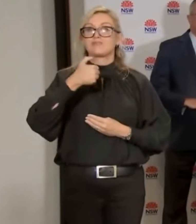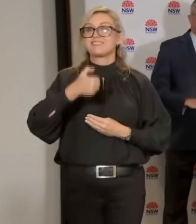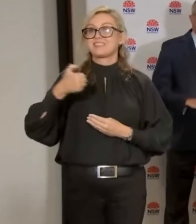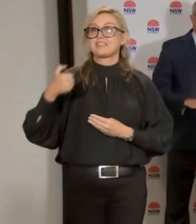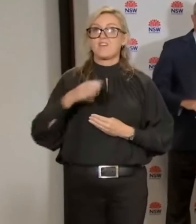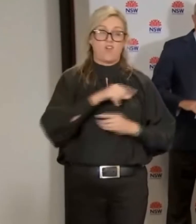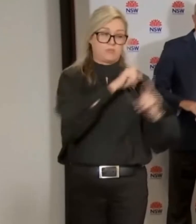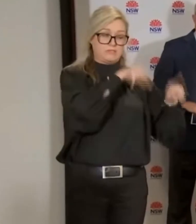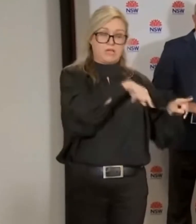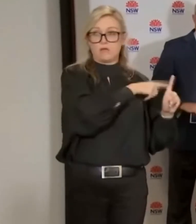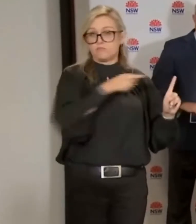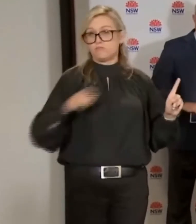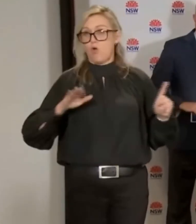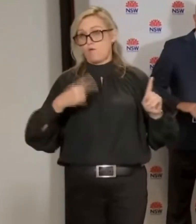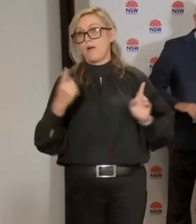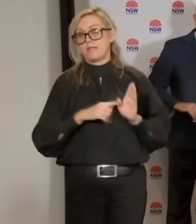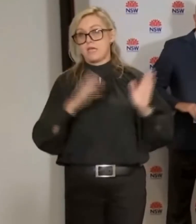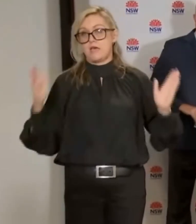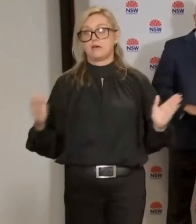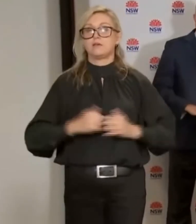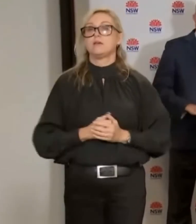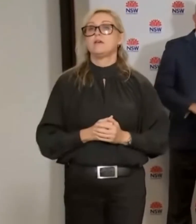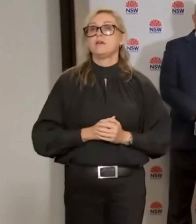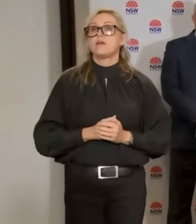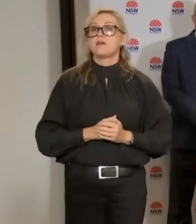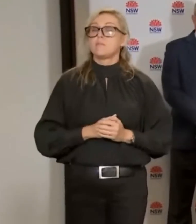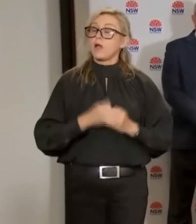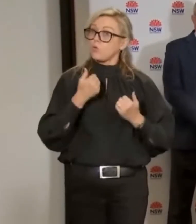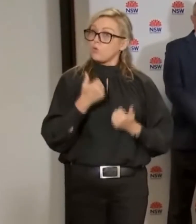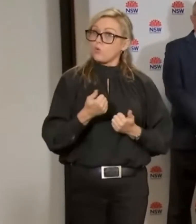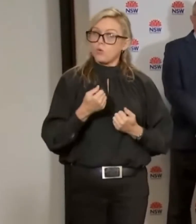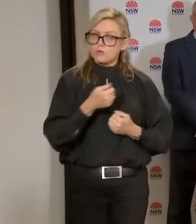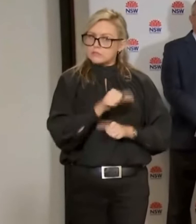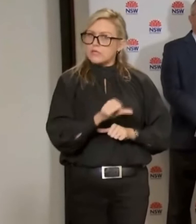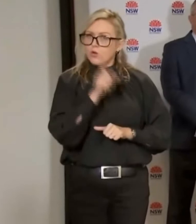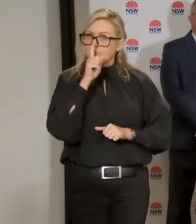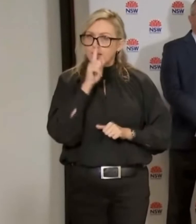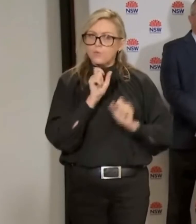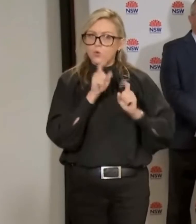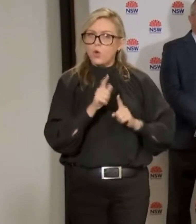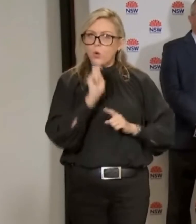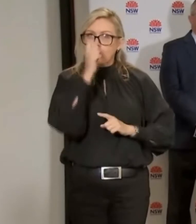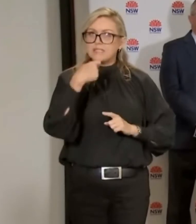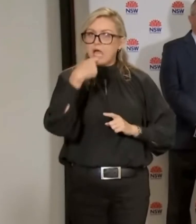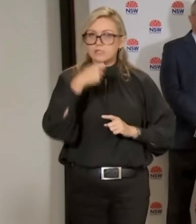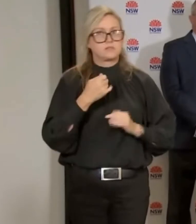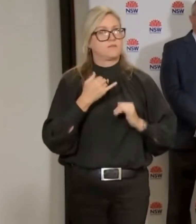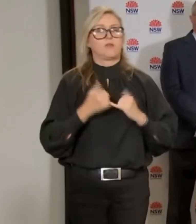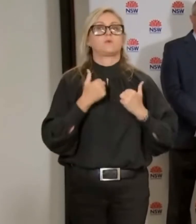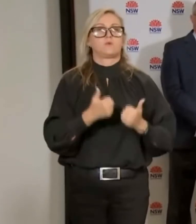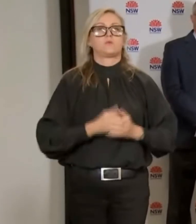4,966. As the Premier has indicated, it's pleasing to see those testing rates remain high, and we had